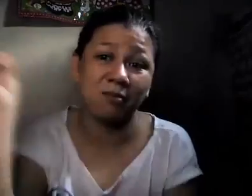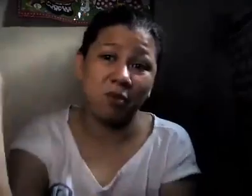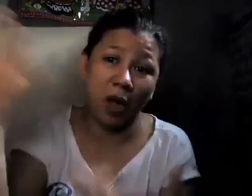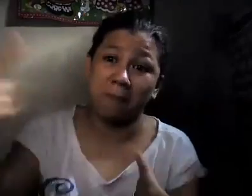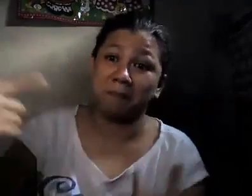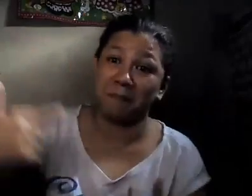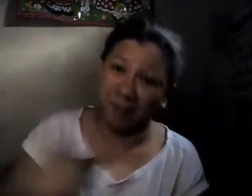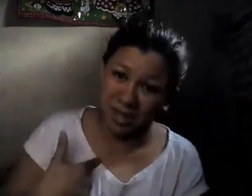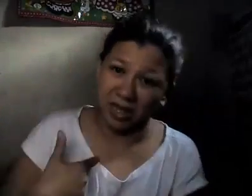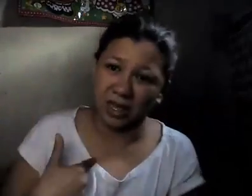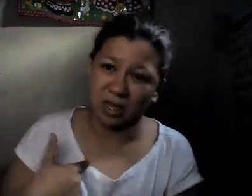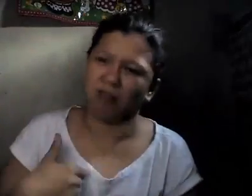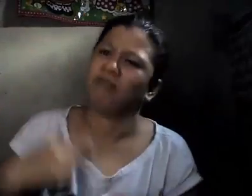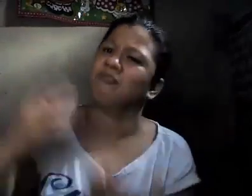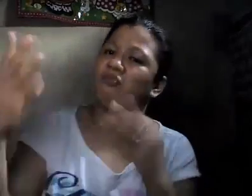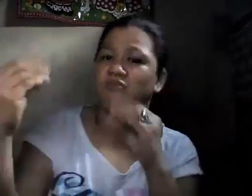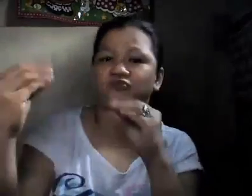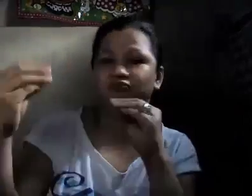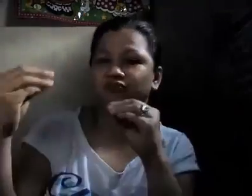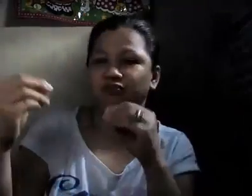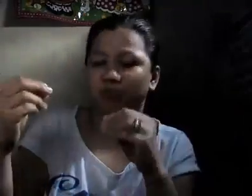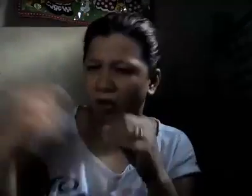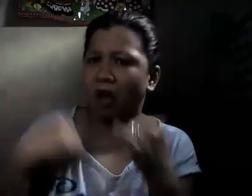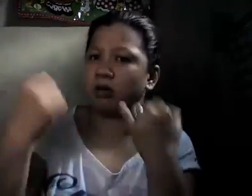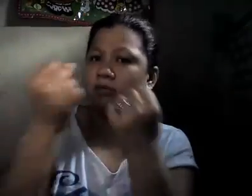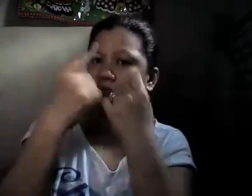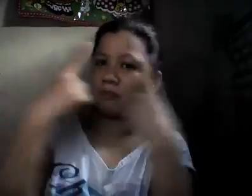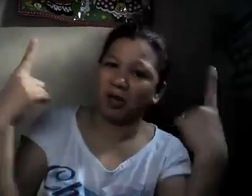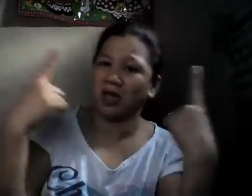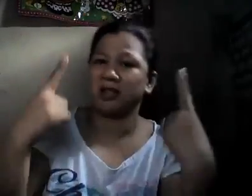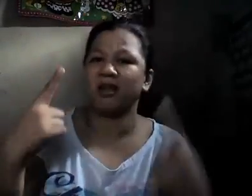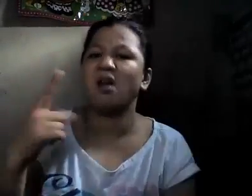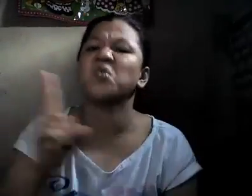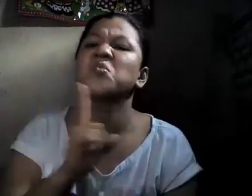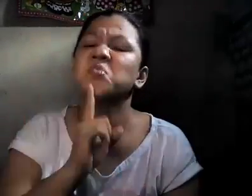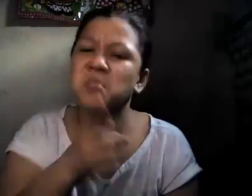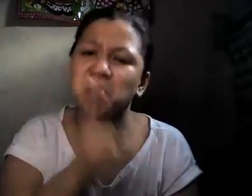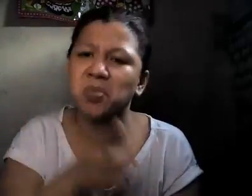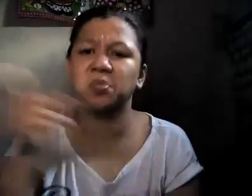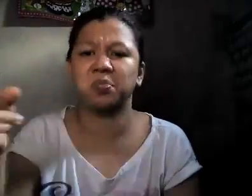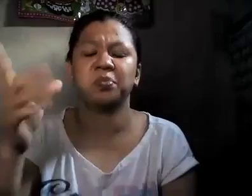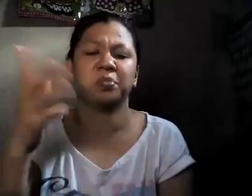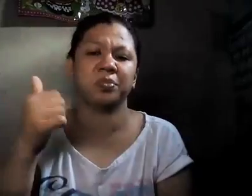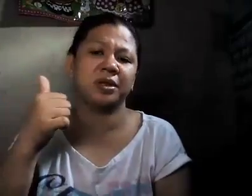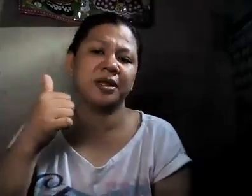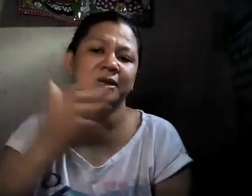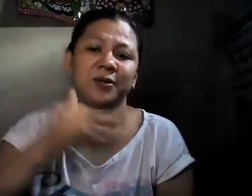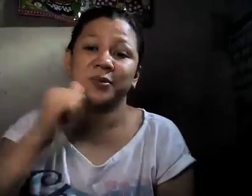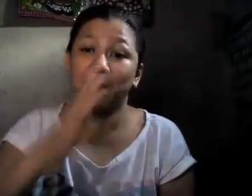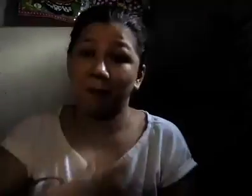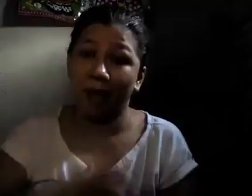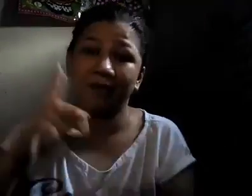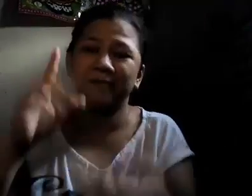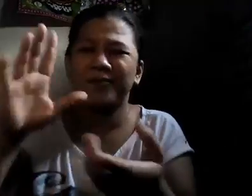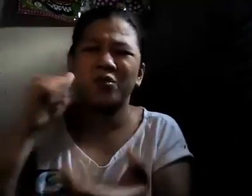Maski anong adventure, achieve ang goals. With smooth and fragrant hair na sumasabay sa'yo. Sunset now in a new look with argan oil